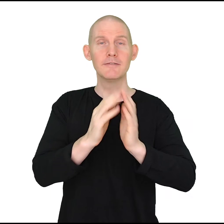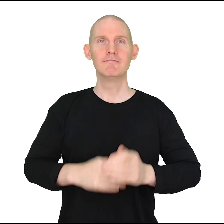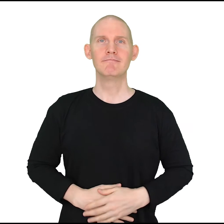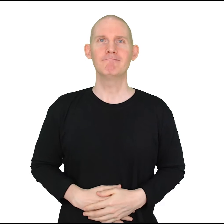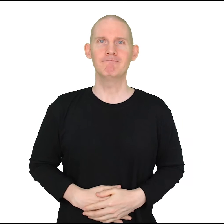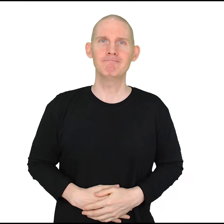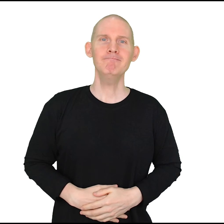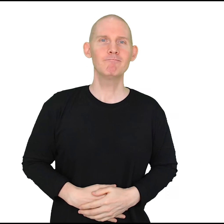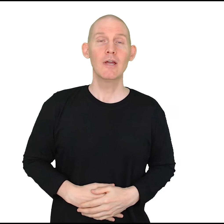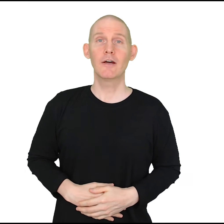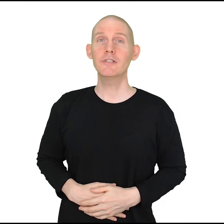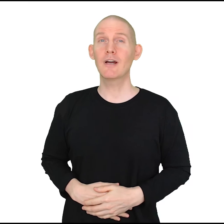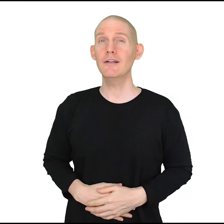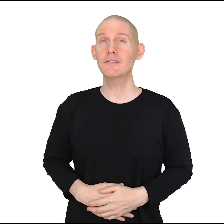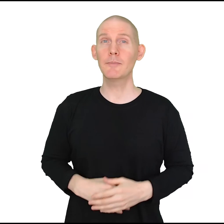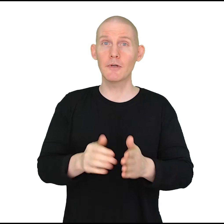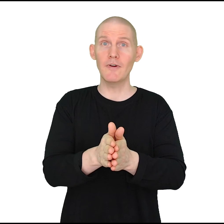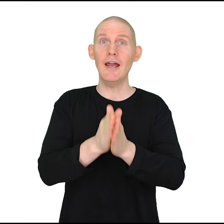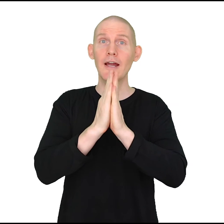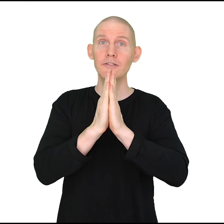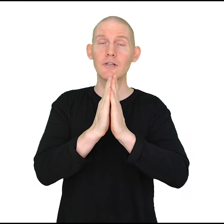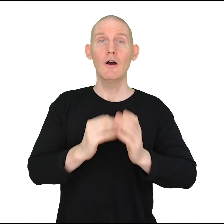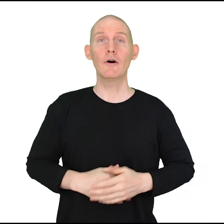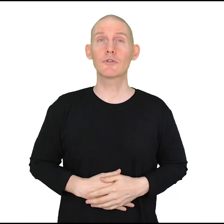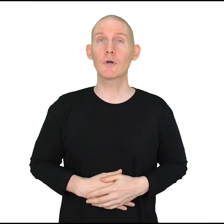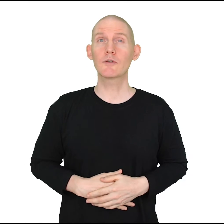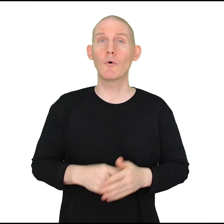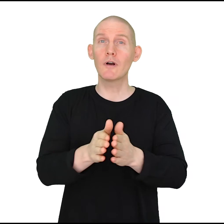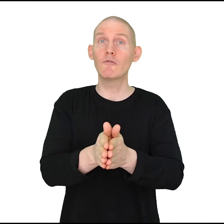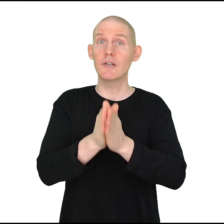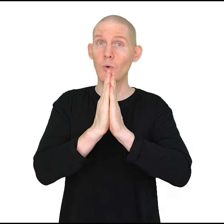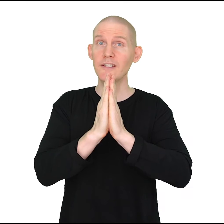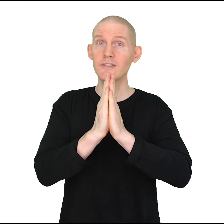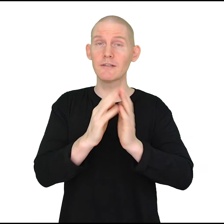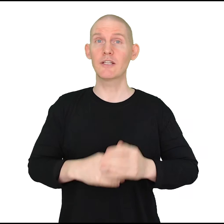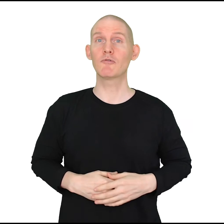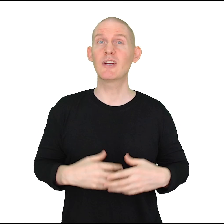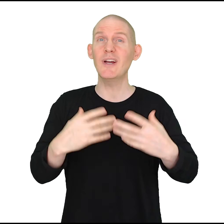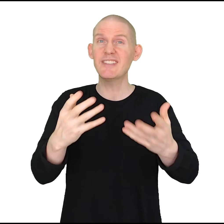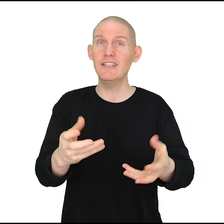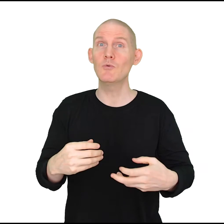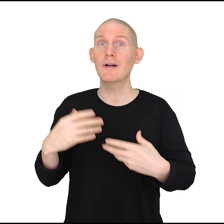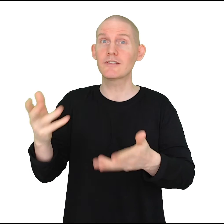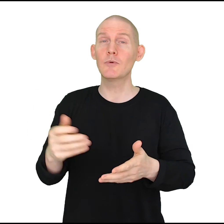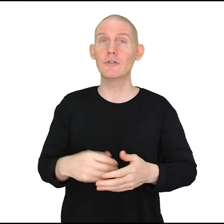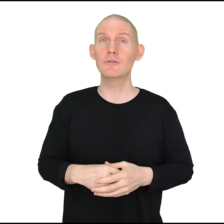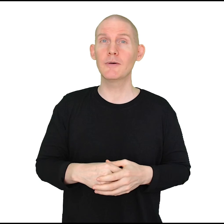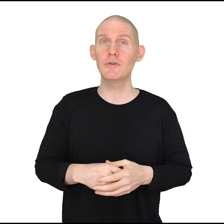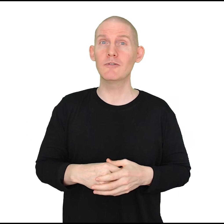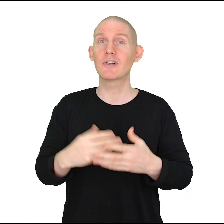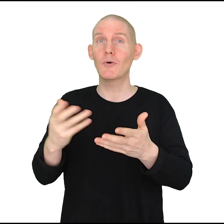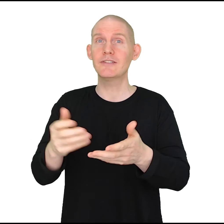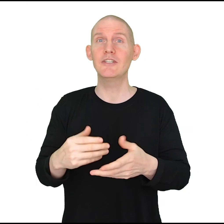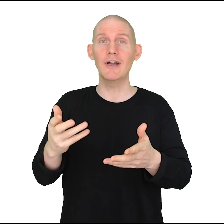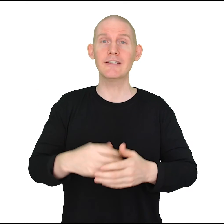Ask. Now this concept of ask also works for request. Like you're requesting, you want someone to do something,